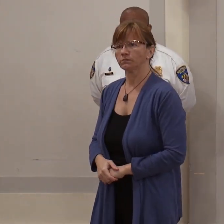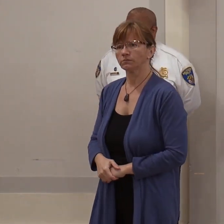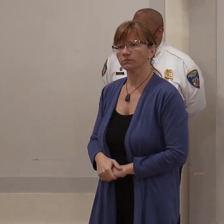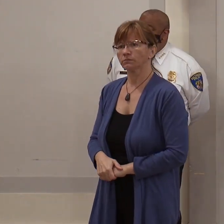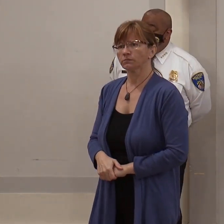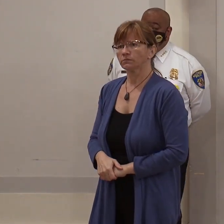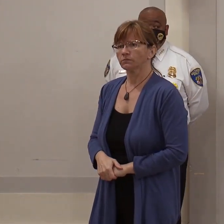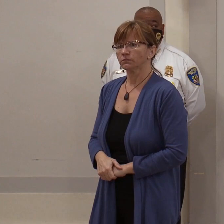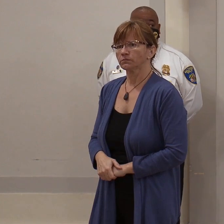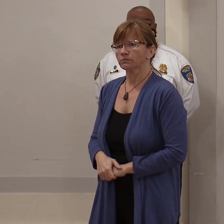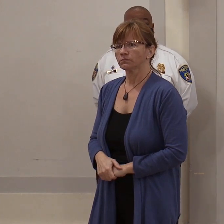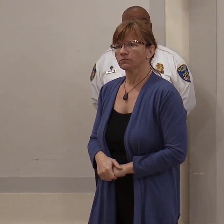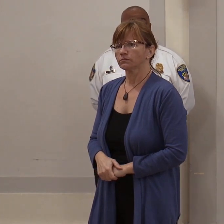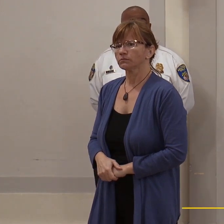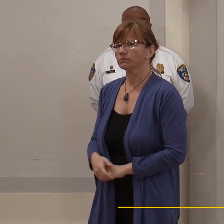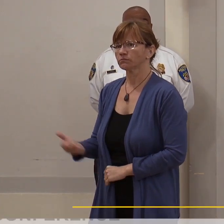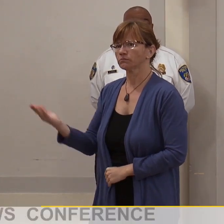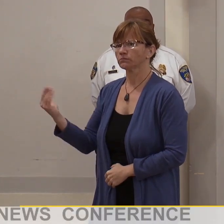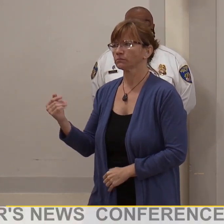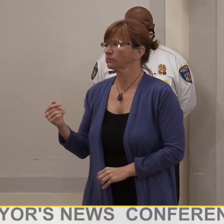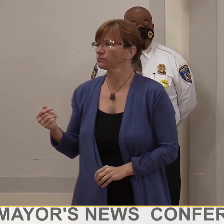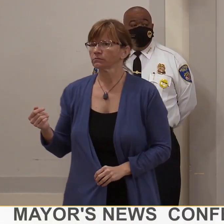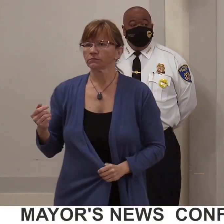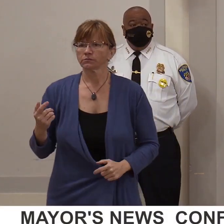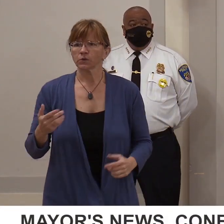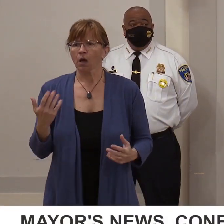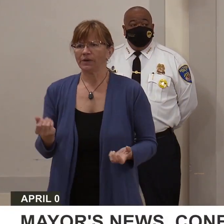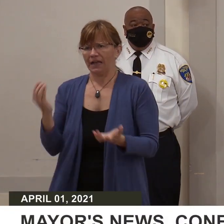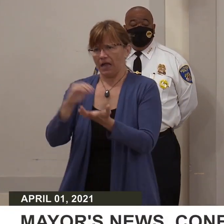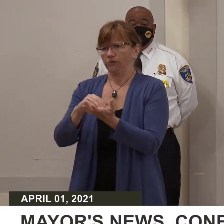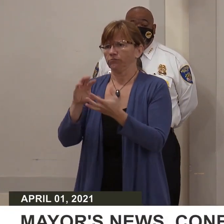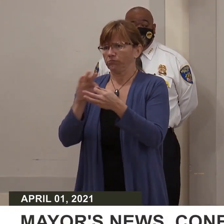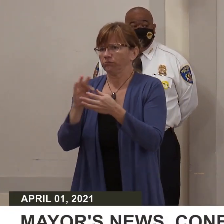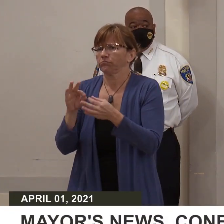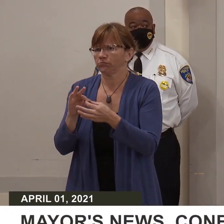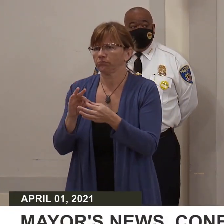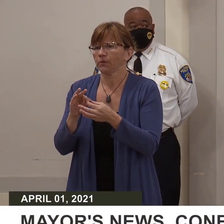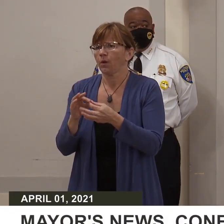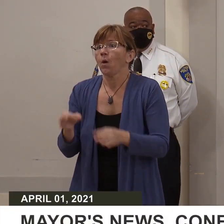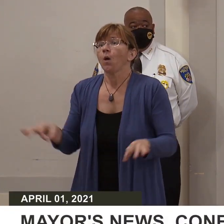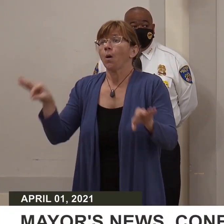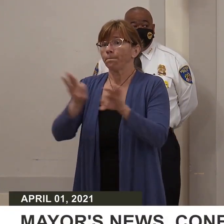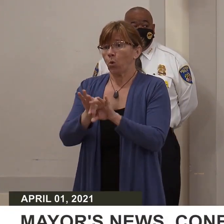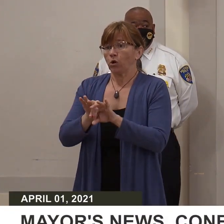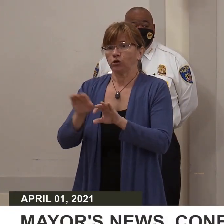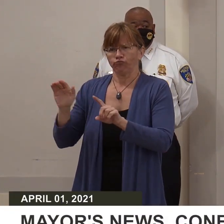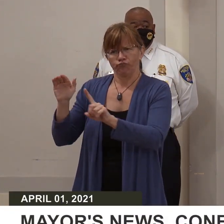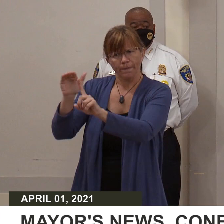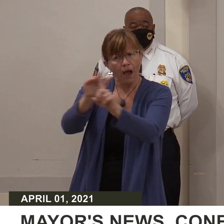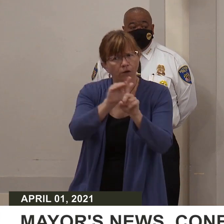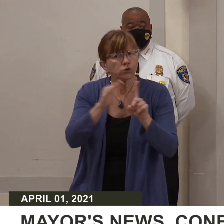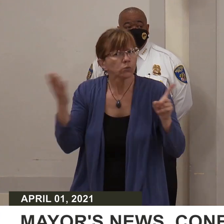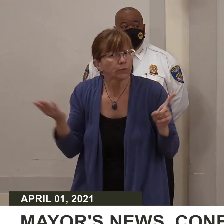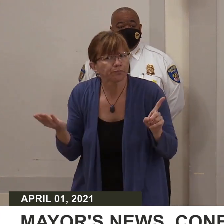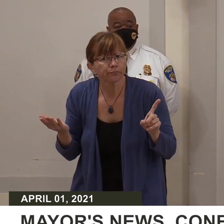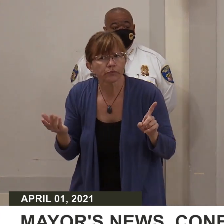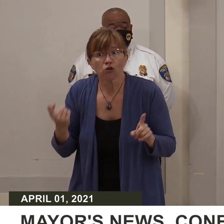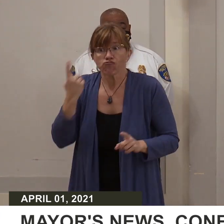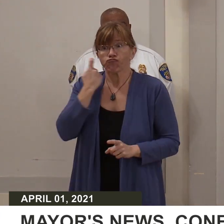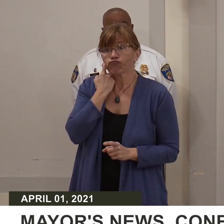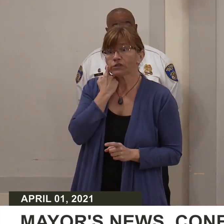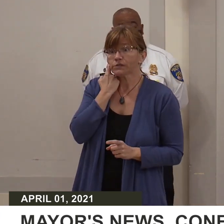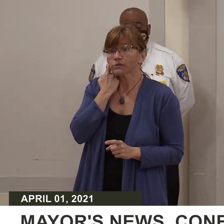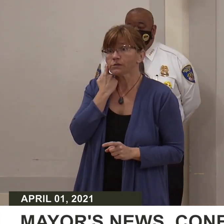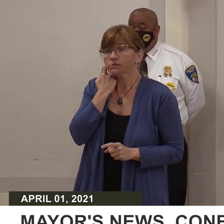on, Avajoy. It's just, again, I think it's very important that we just remind you that we've had recent organizational